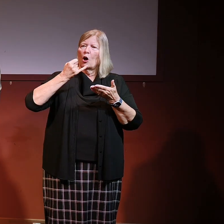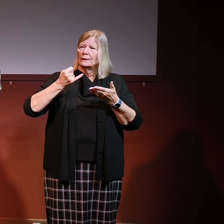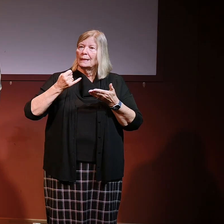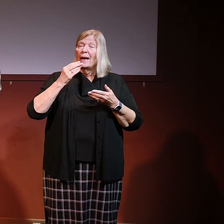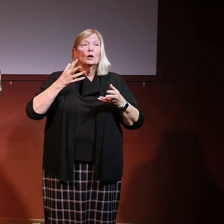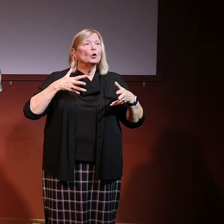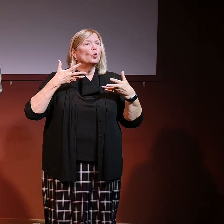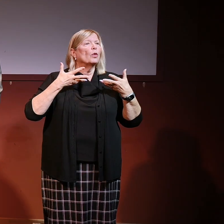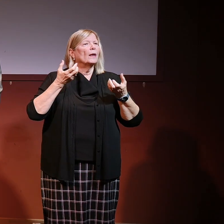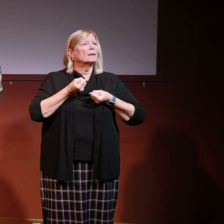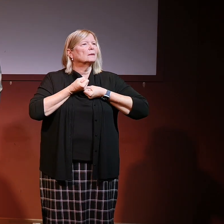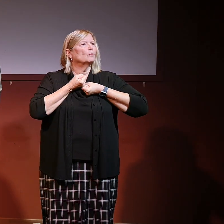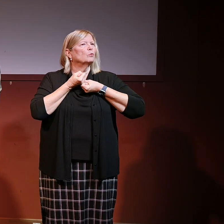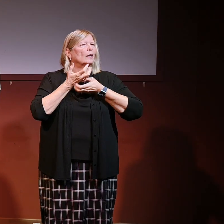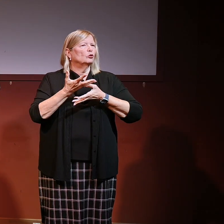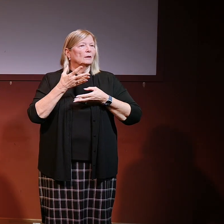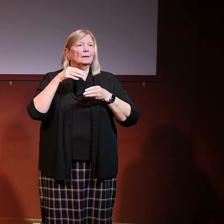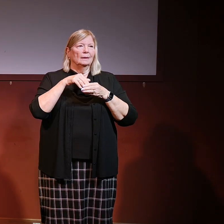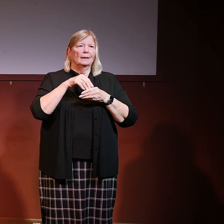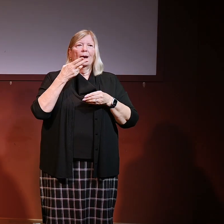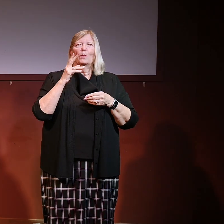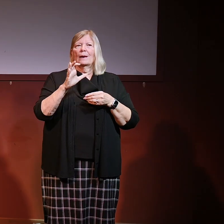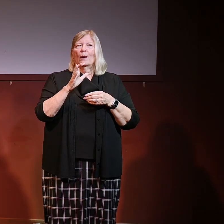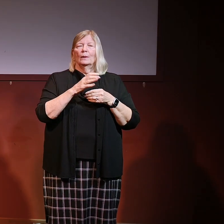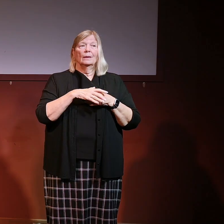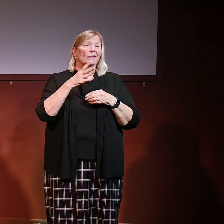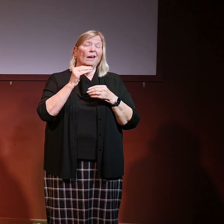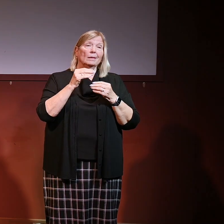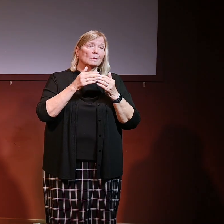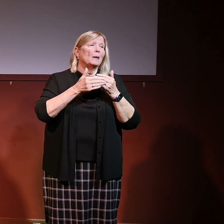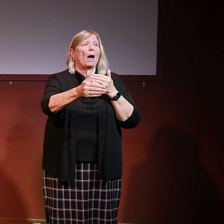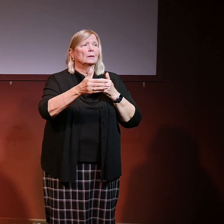and youth expression in Howard County and beyond.